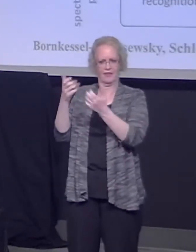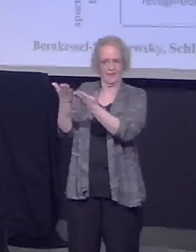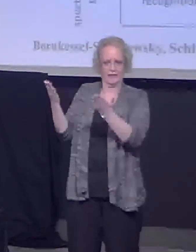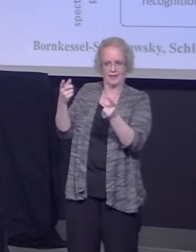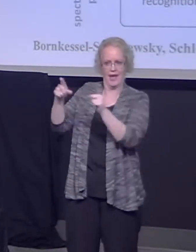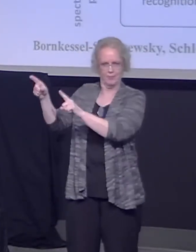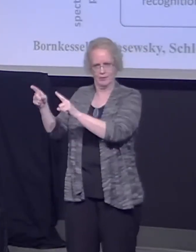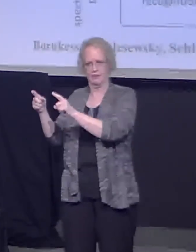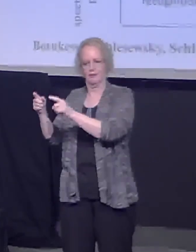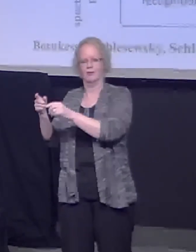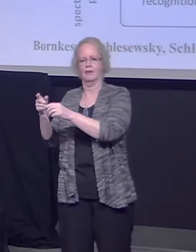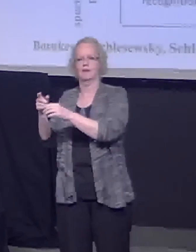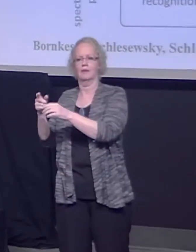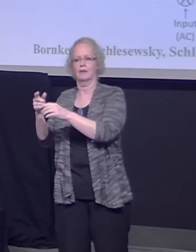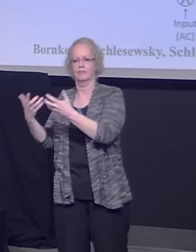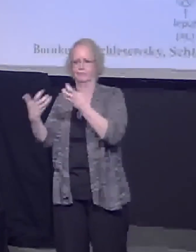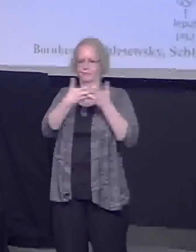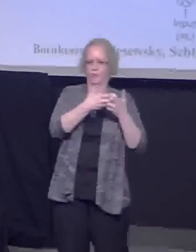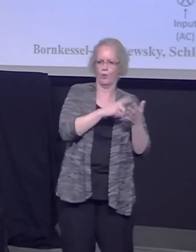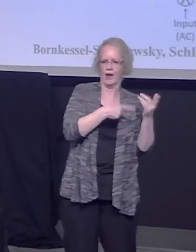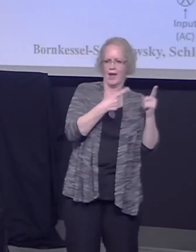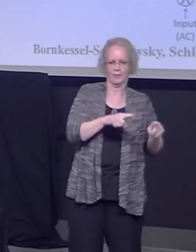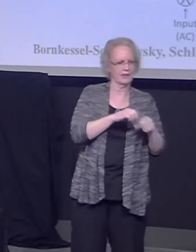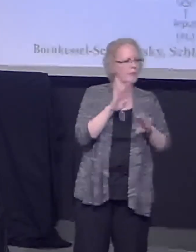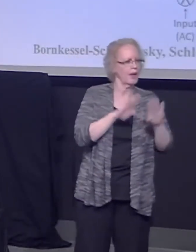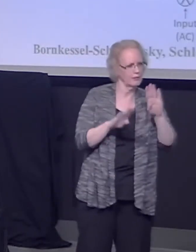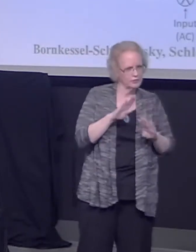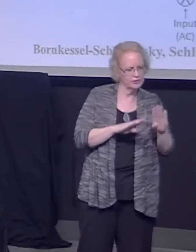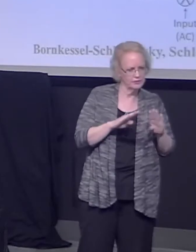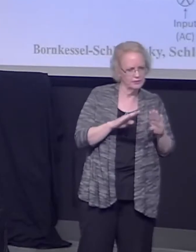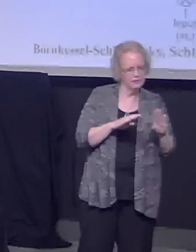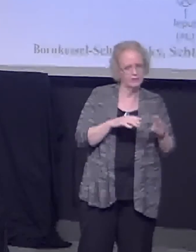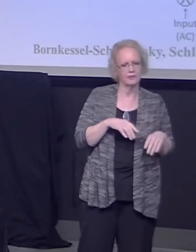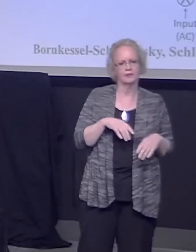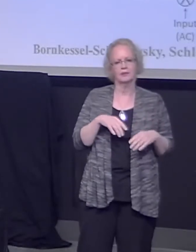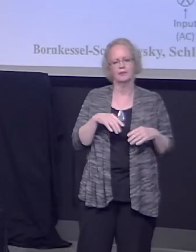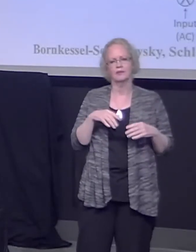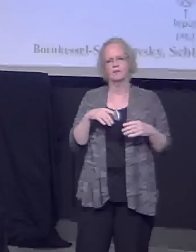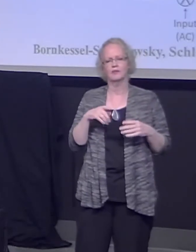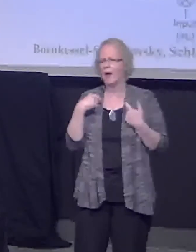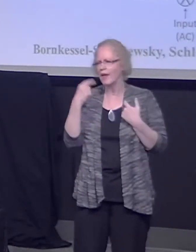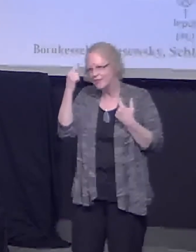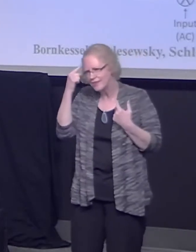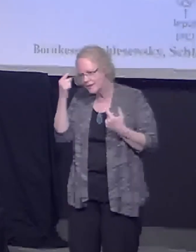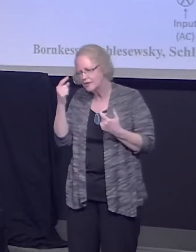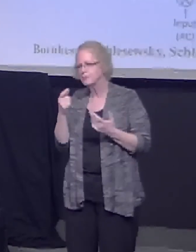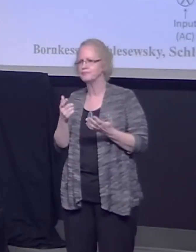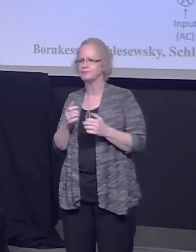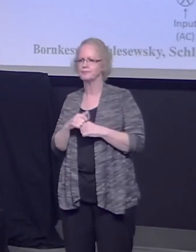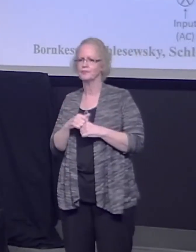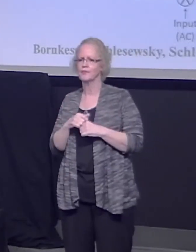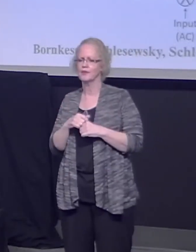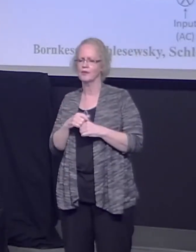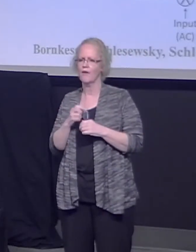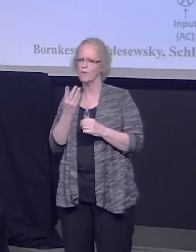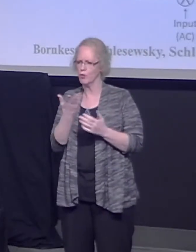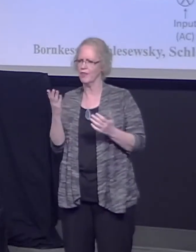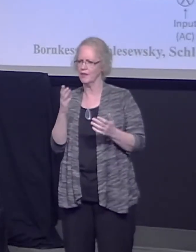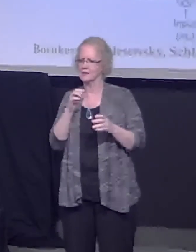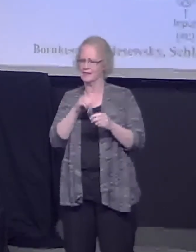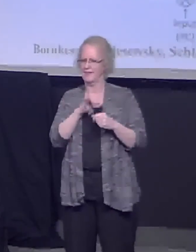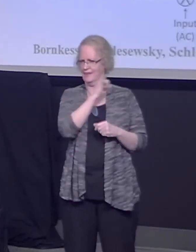biological terms. And I think we've had a few thoughts in there that are quite relevant,